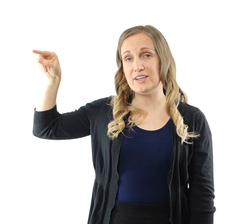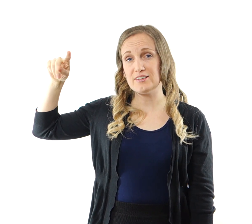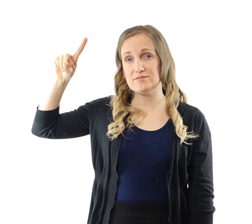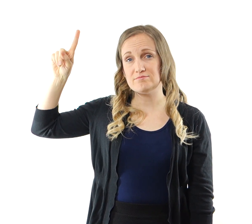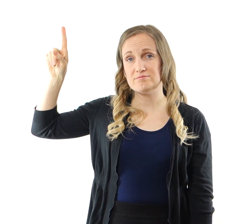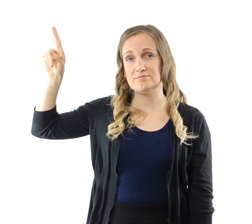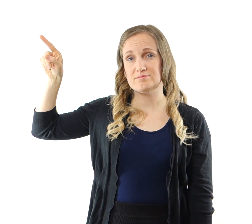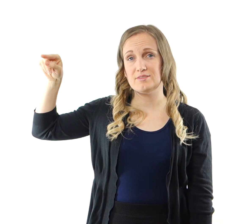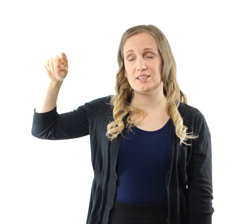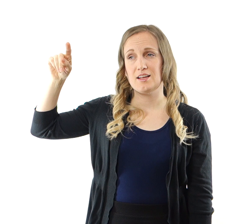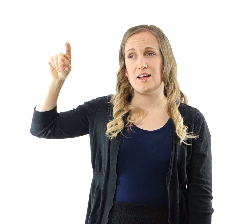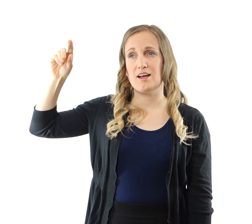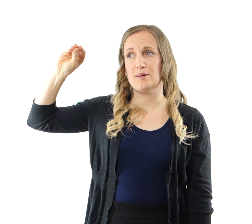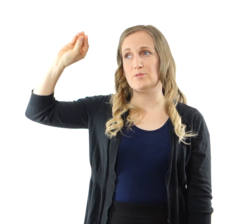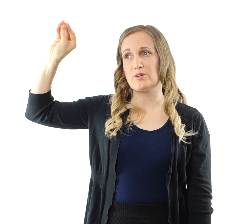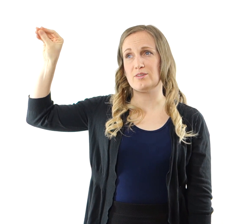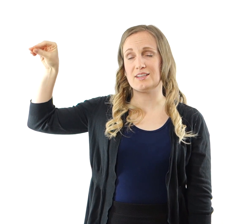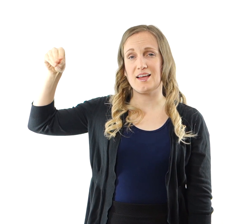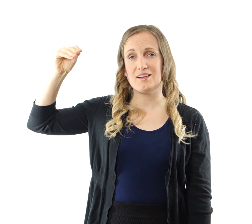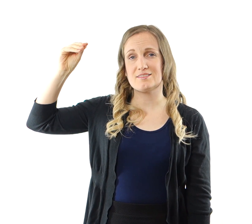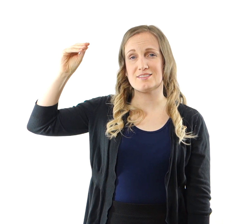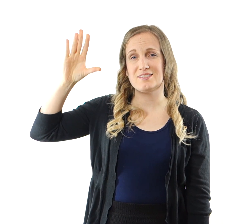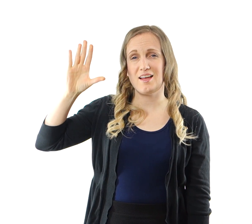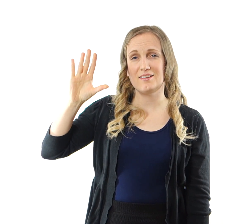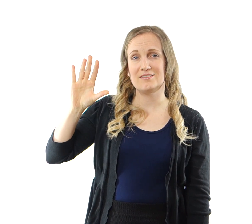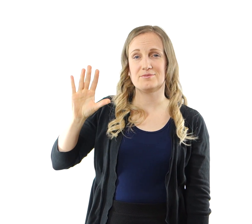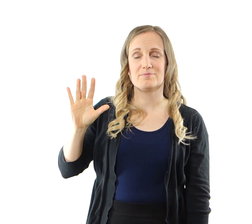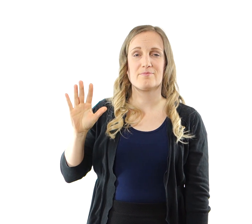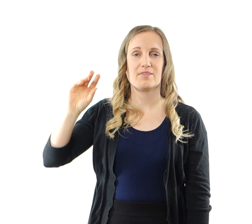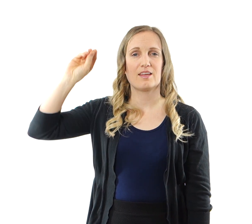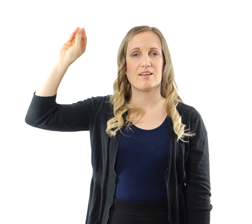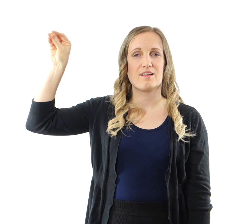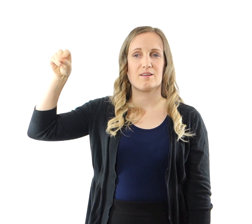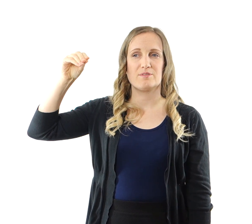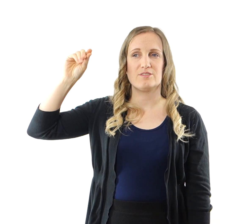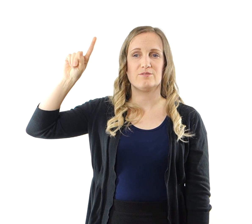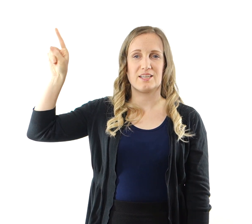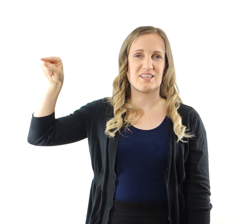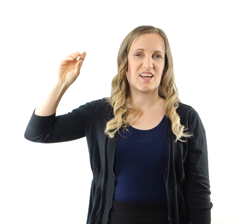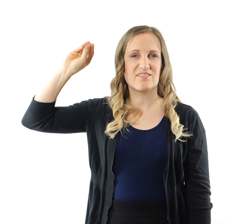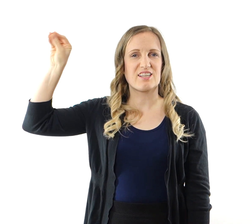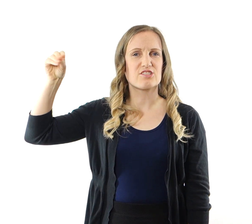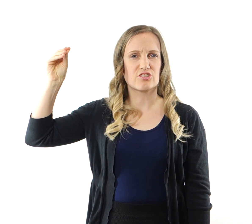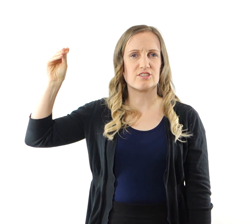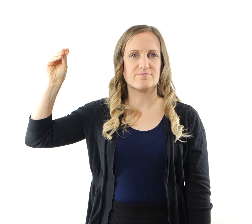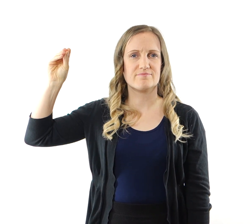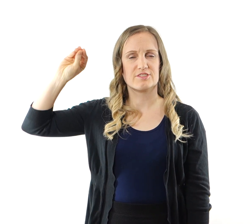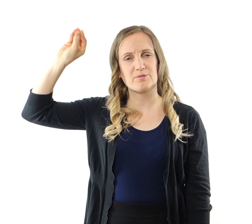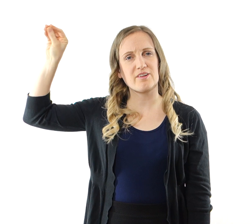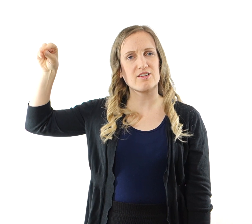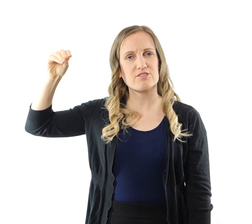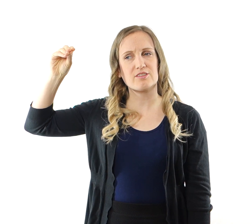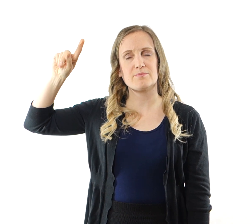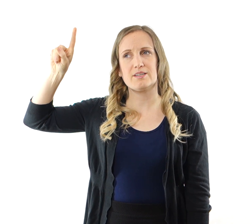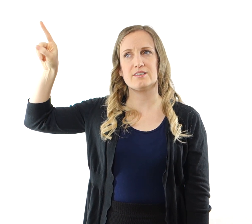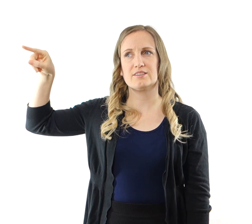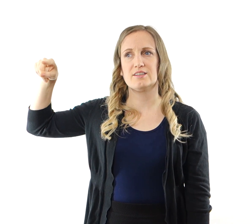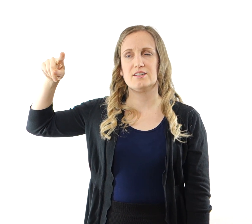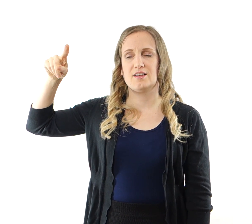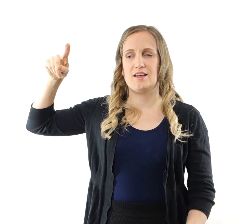finger. Or go like that, sun, but do kind of like a circle. So we've got a circle up here,